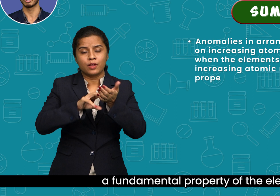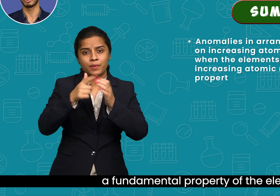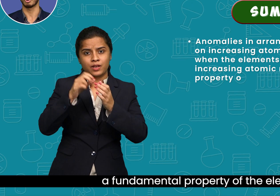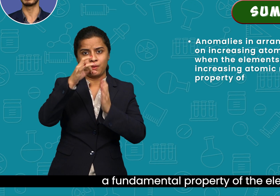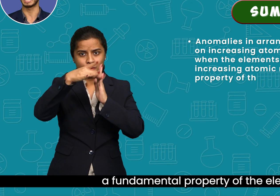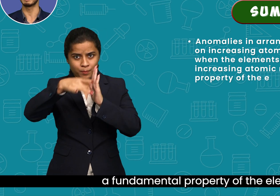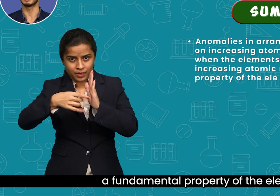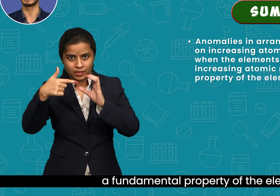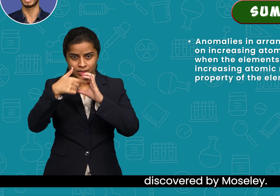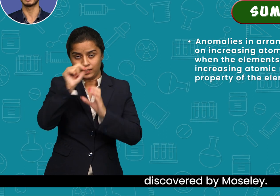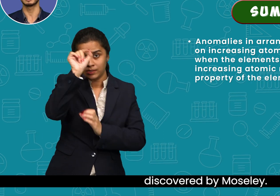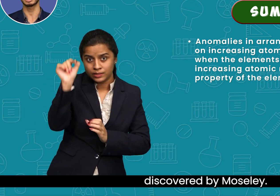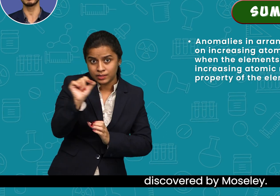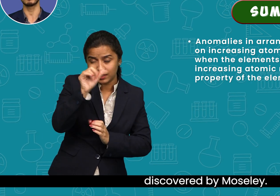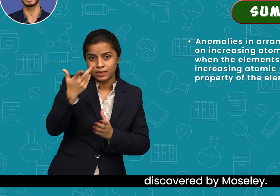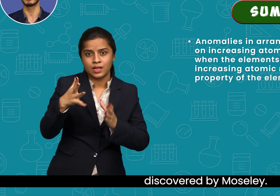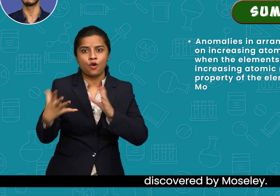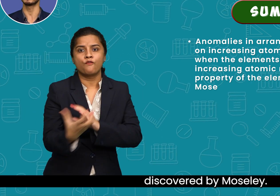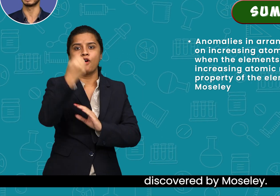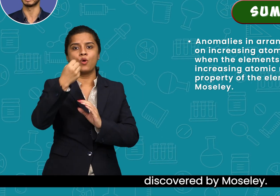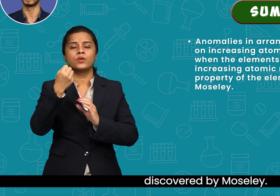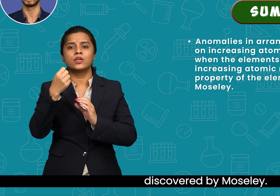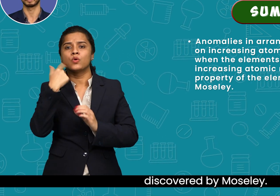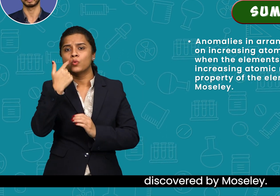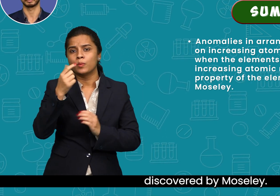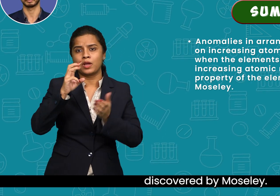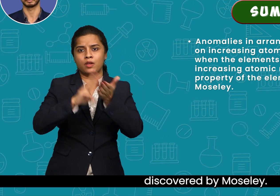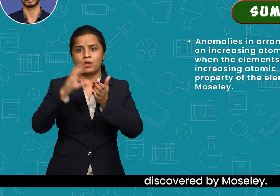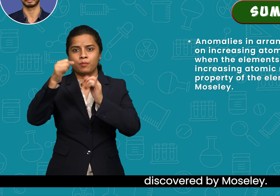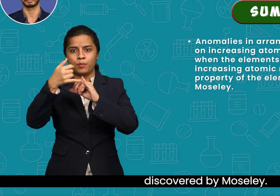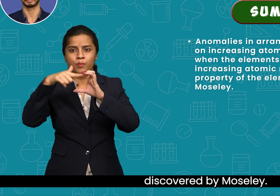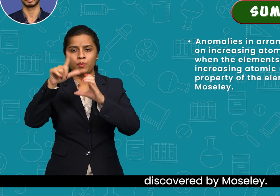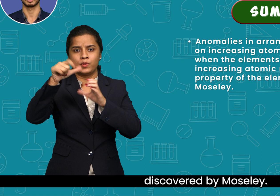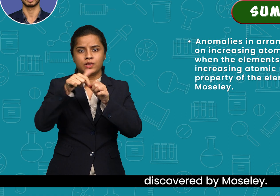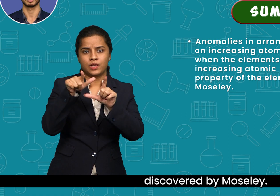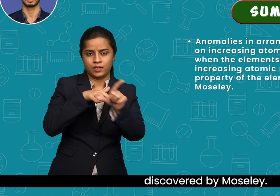property of the elements as discovered by Moseley.